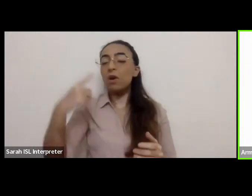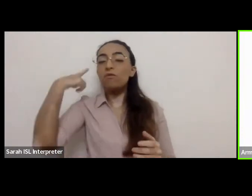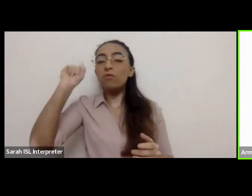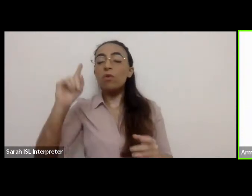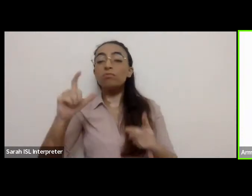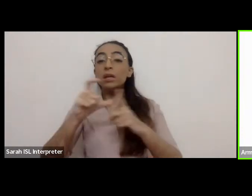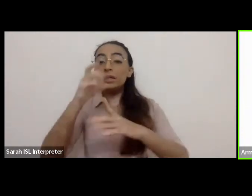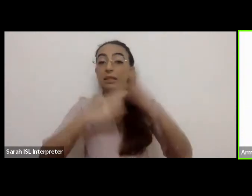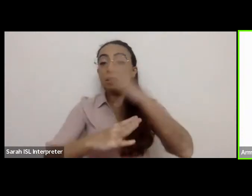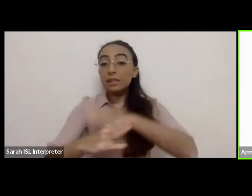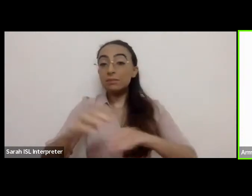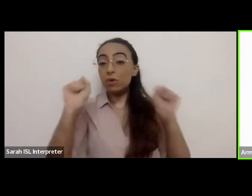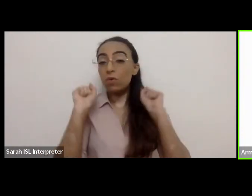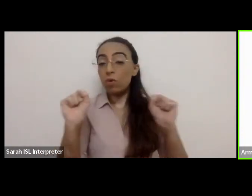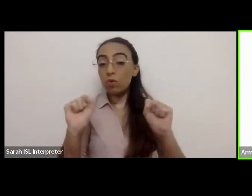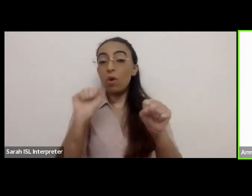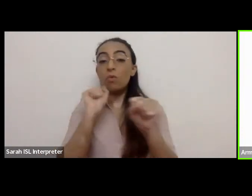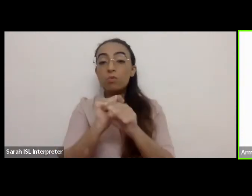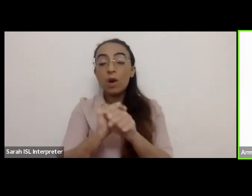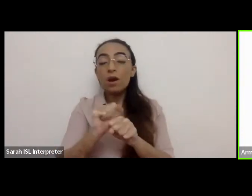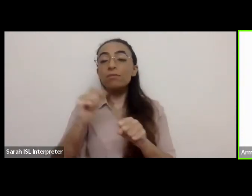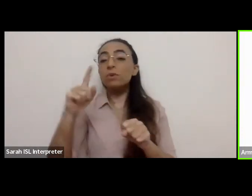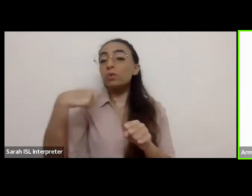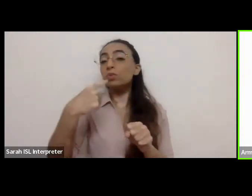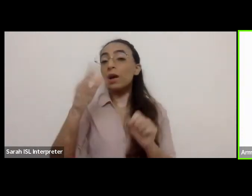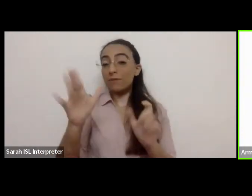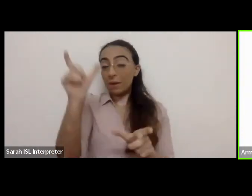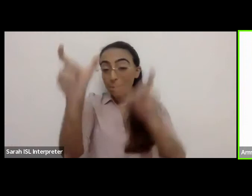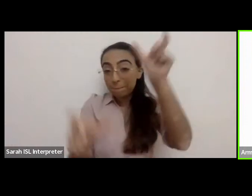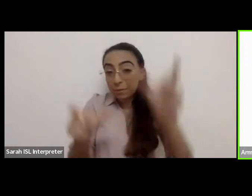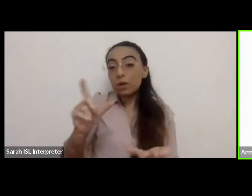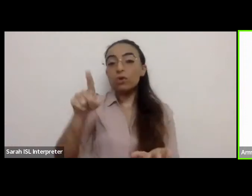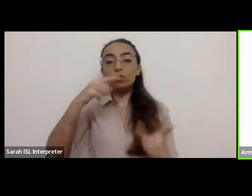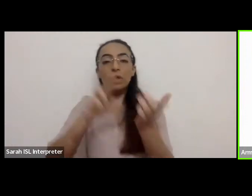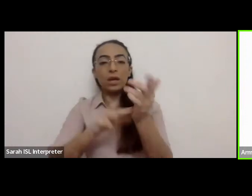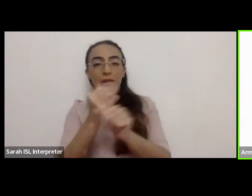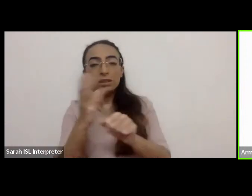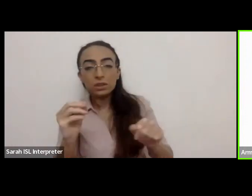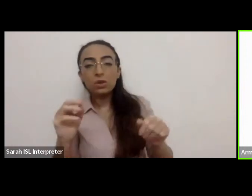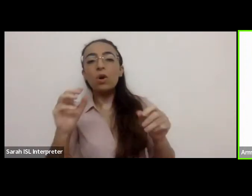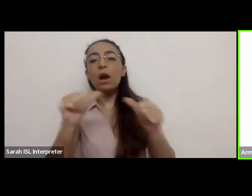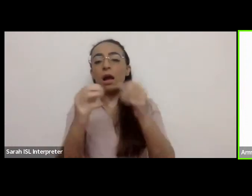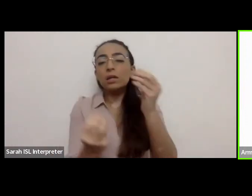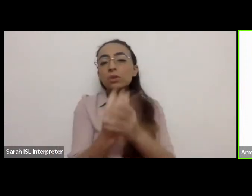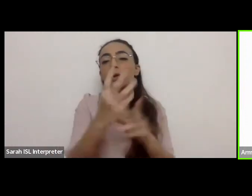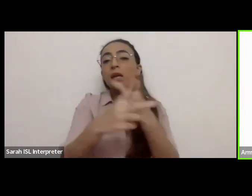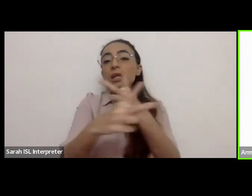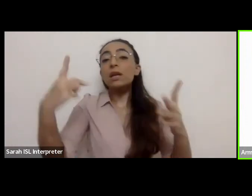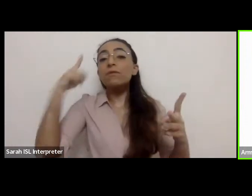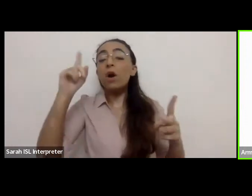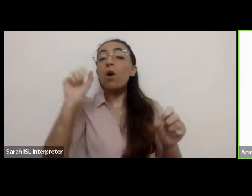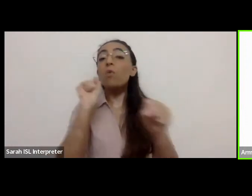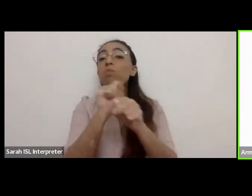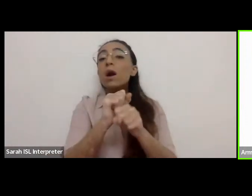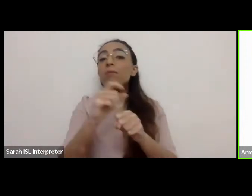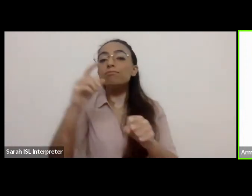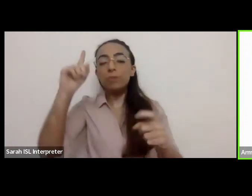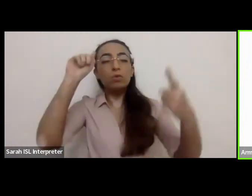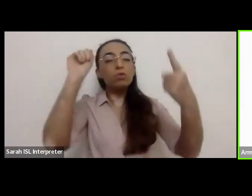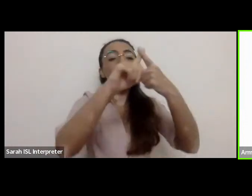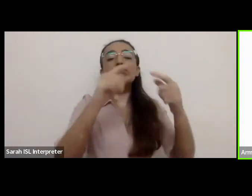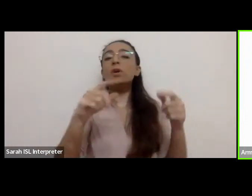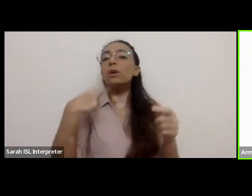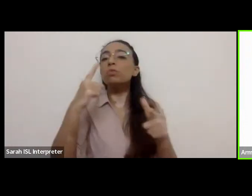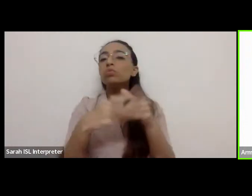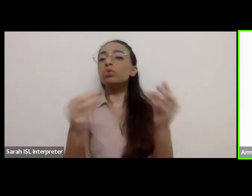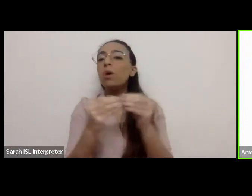for recognizing and honoring people and organizations working towards promotion of employment for persons with disabilities. And